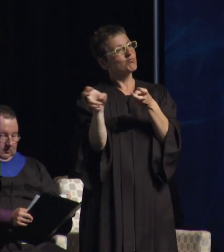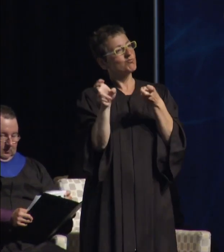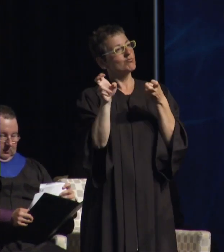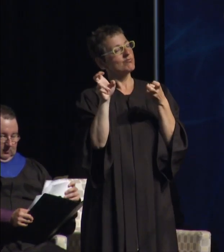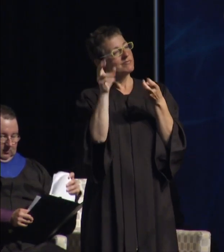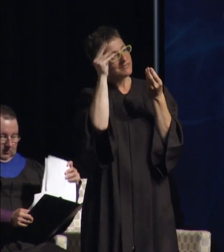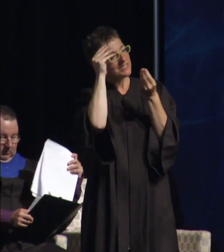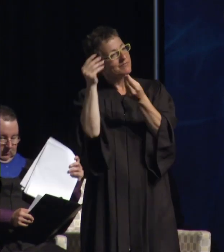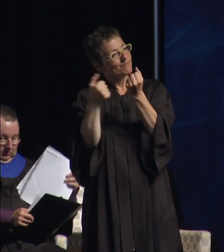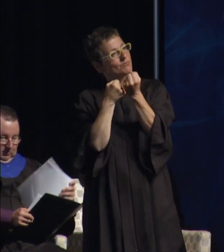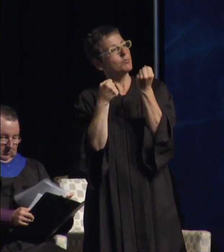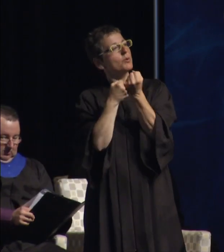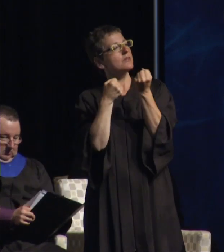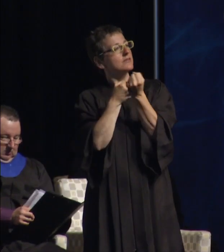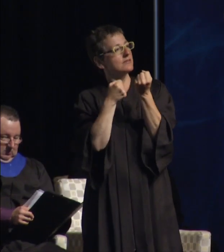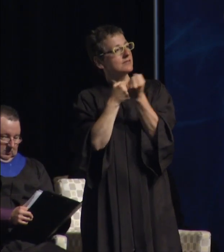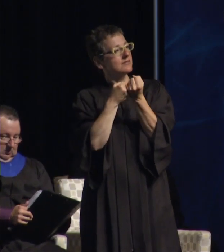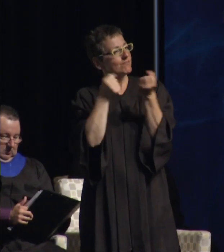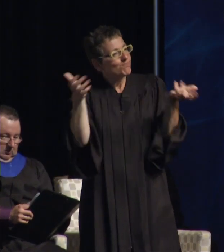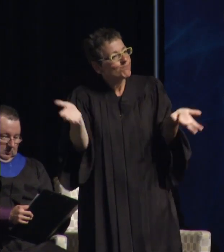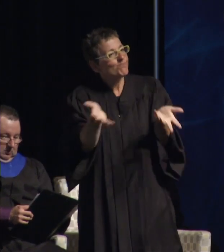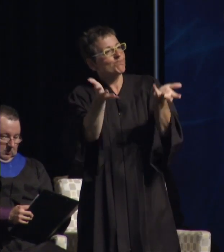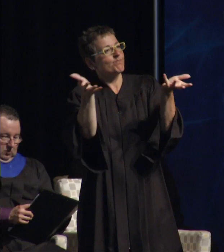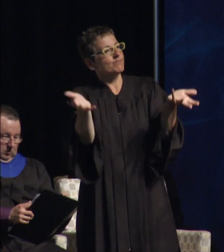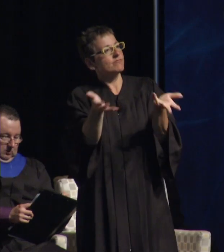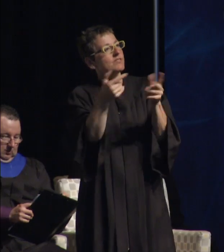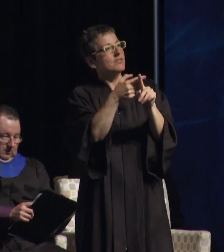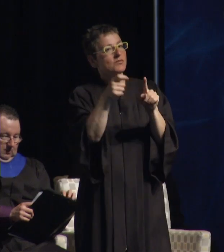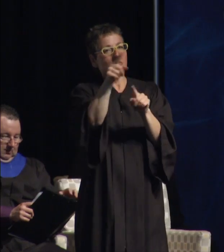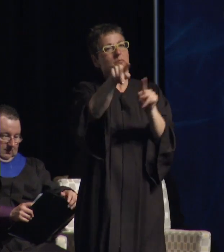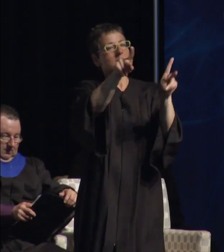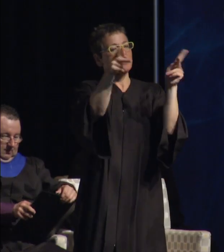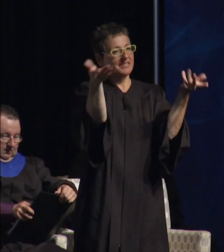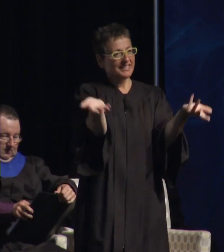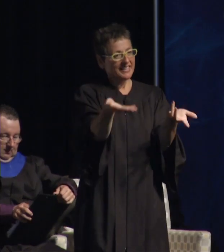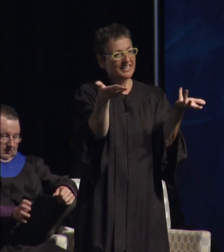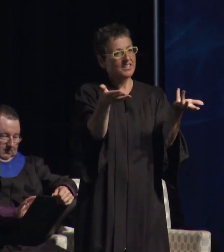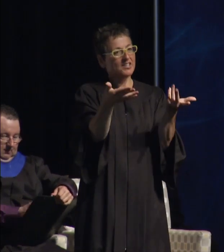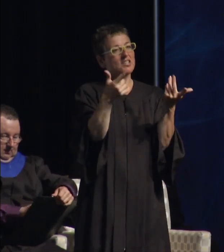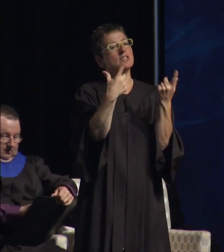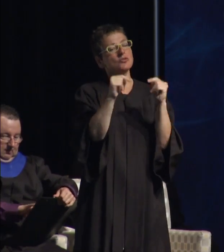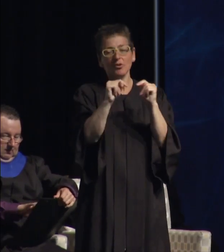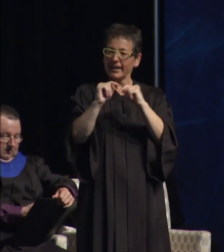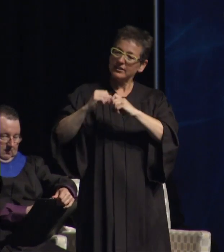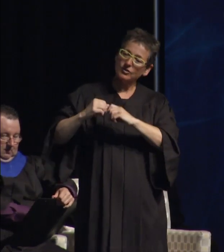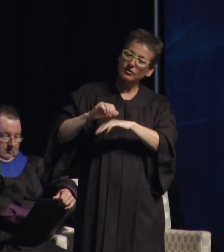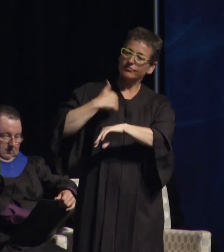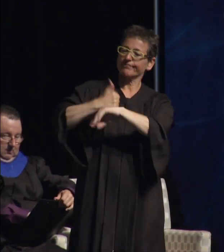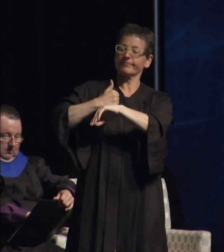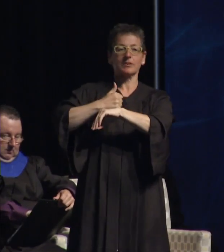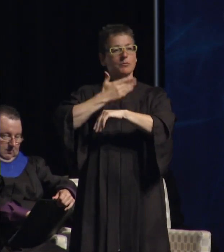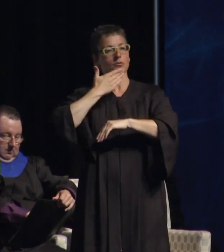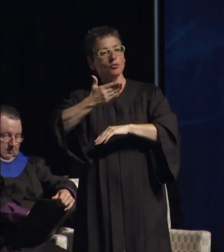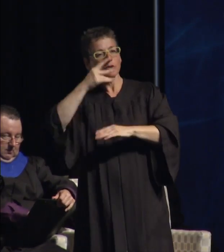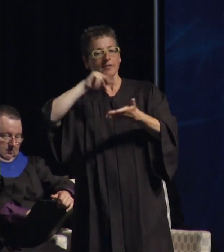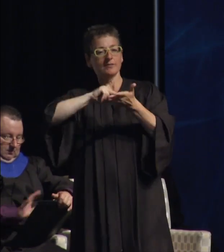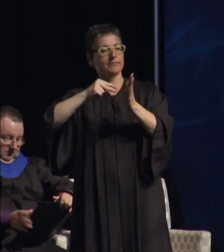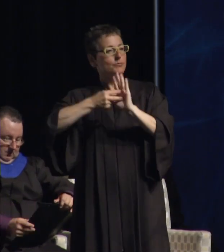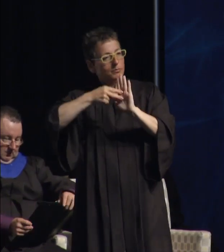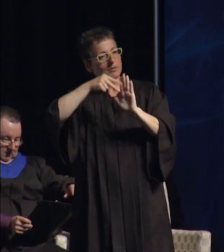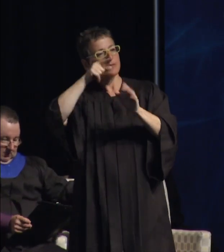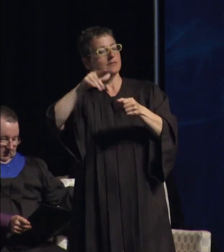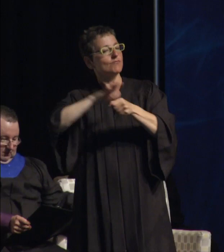eye contact, to find ways to continue to construct a life that's full of purpose and